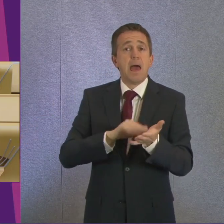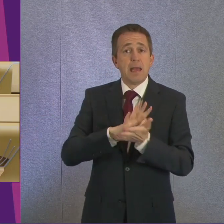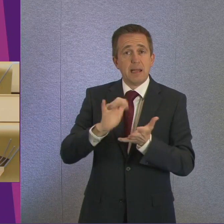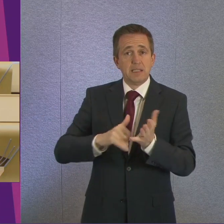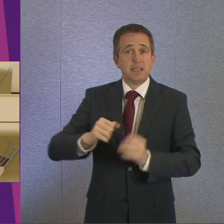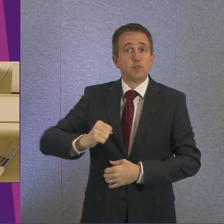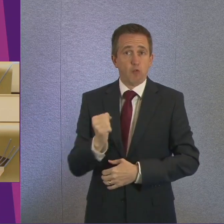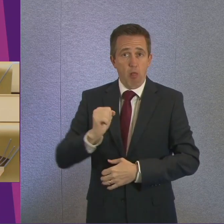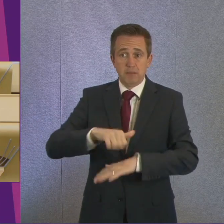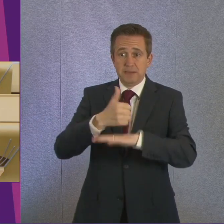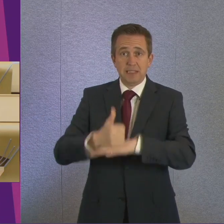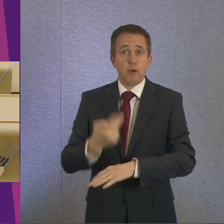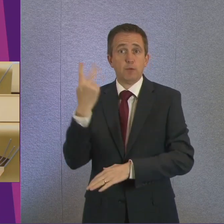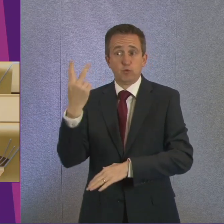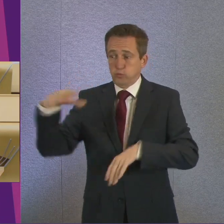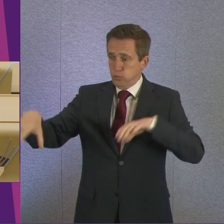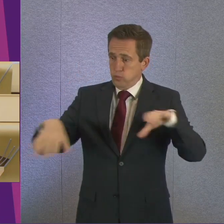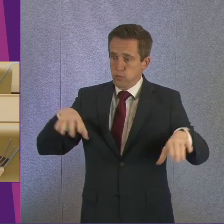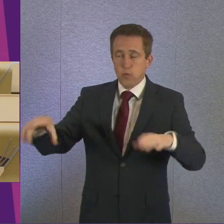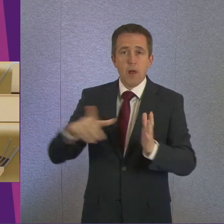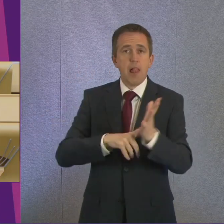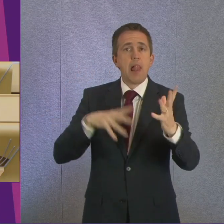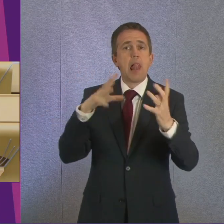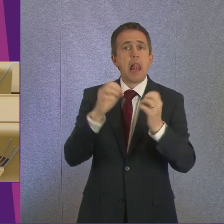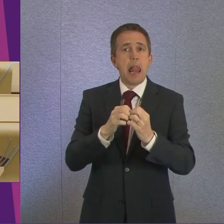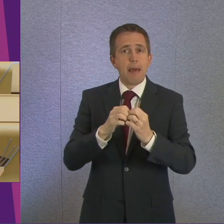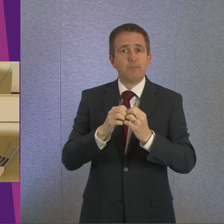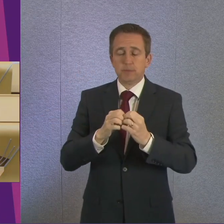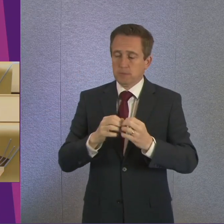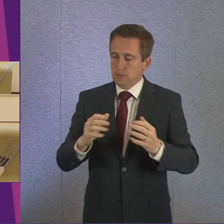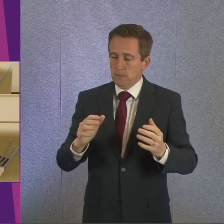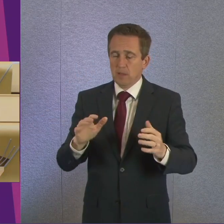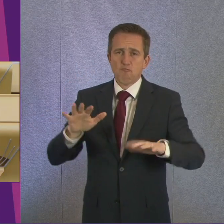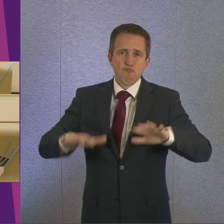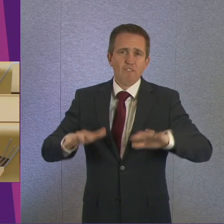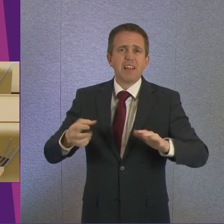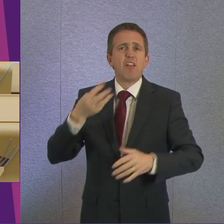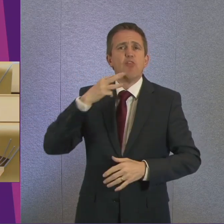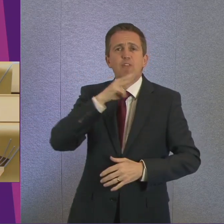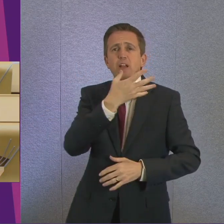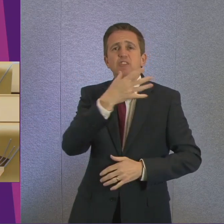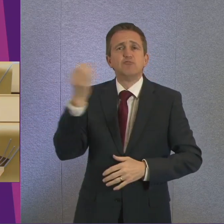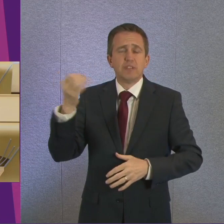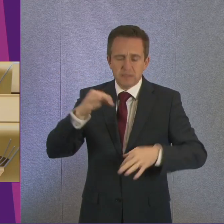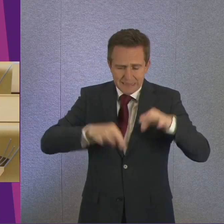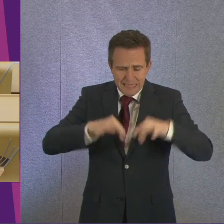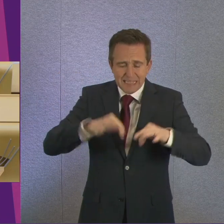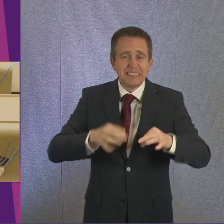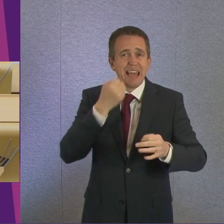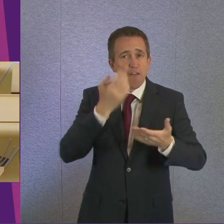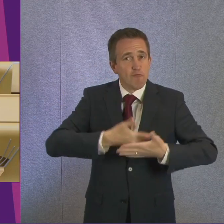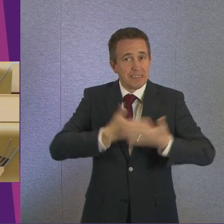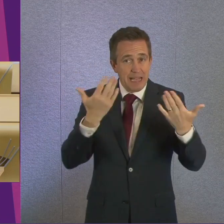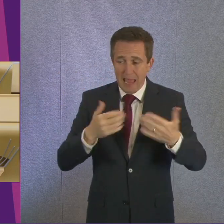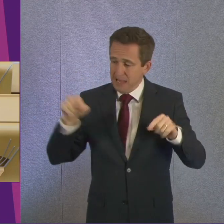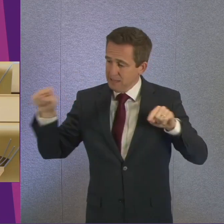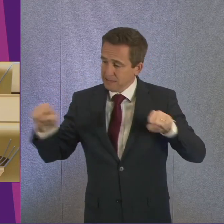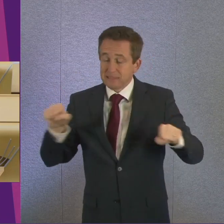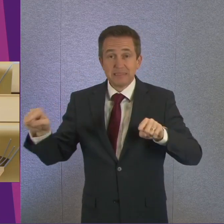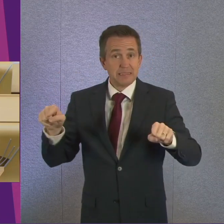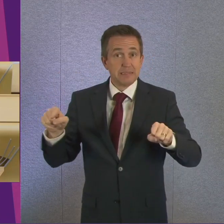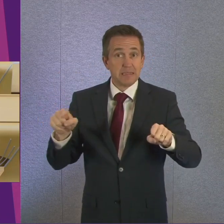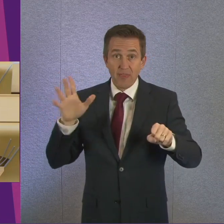2 labs capable of undertaking in total 350 tests a day. That has now increased